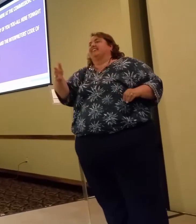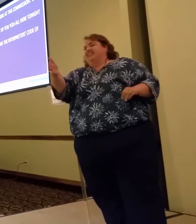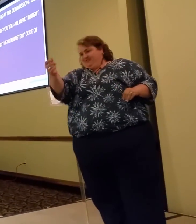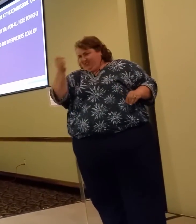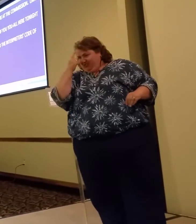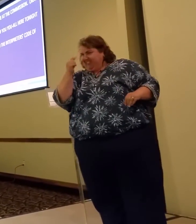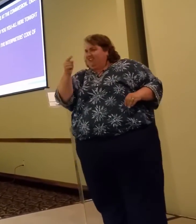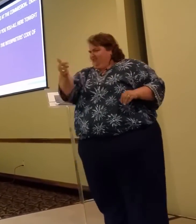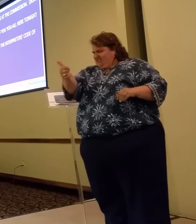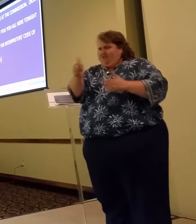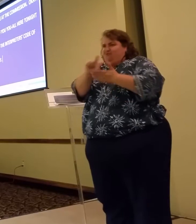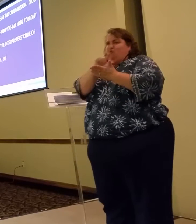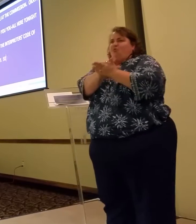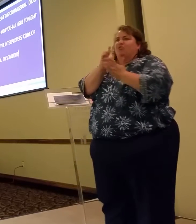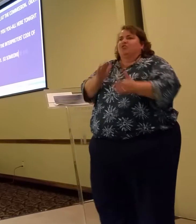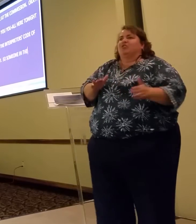Okay, so someone in the audience teaches it.